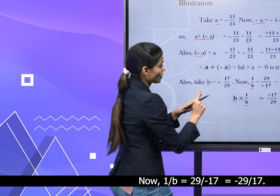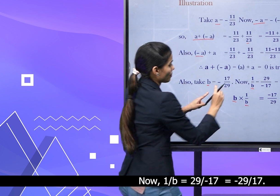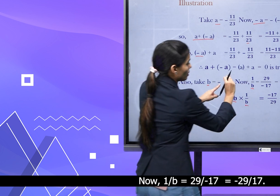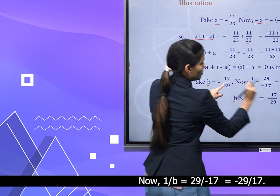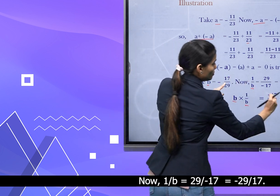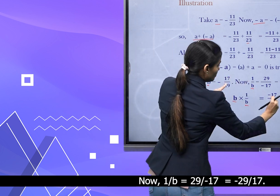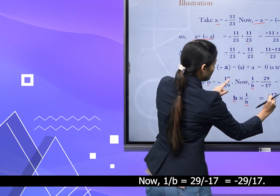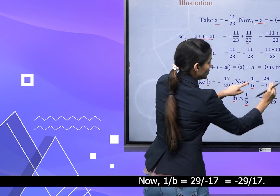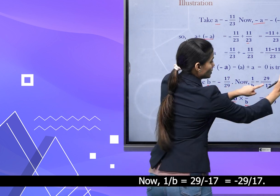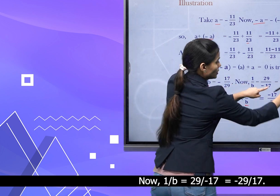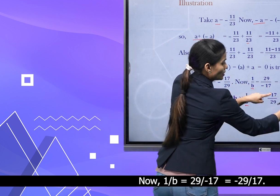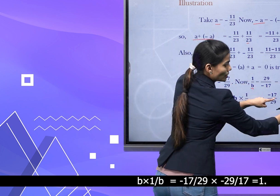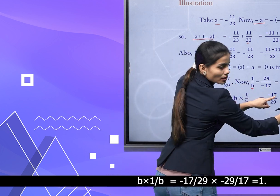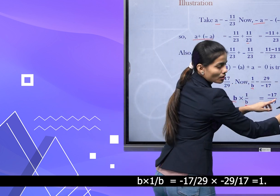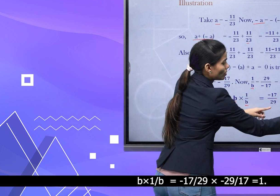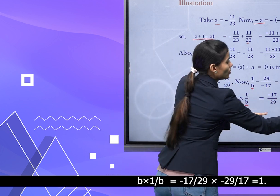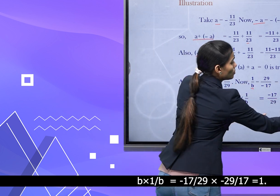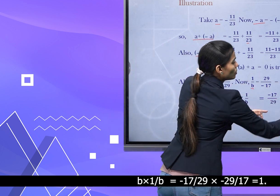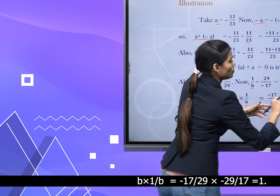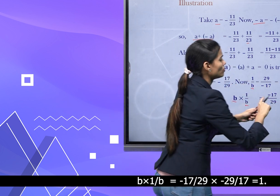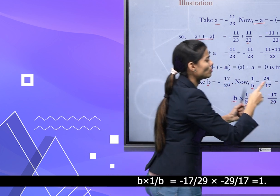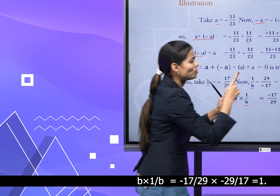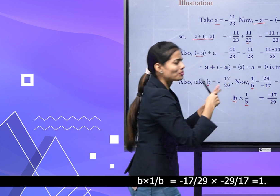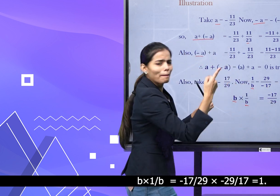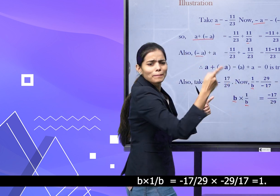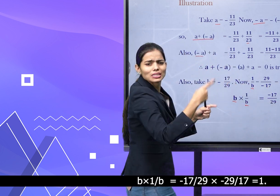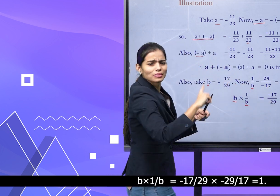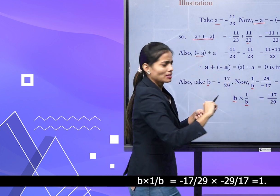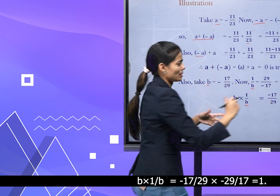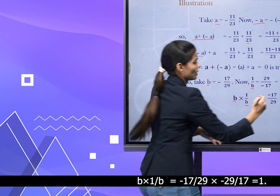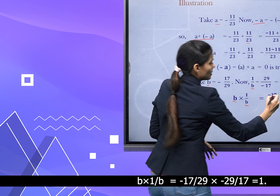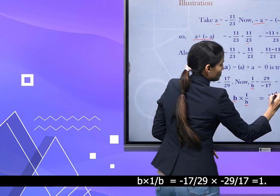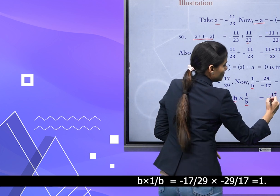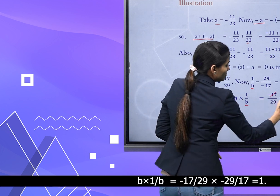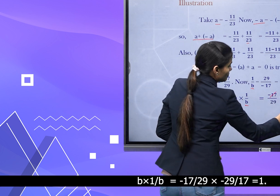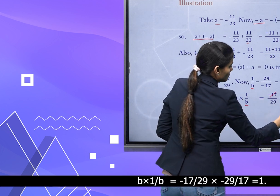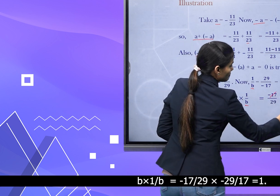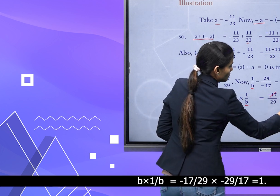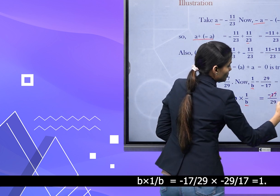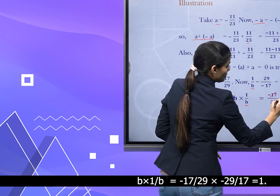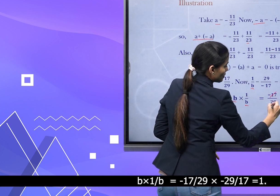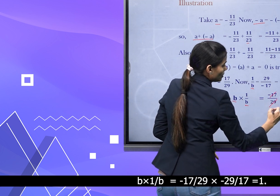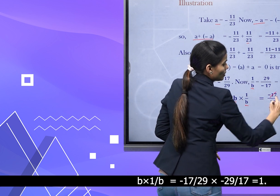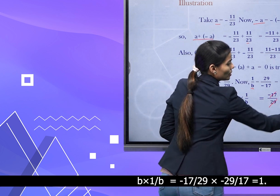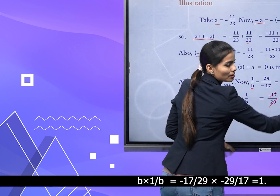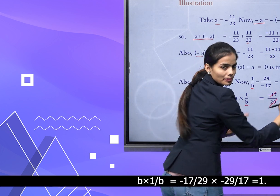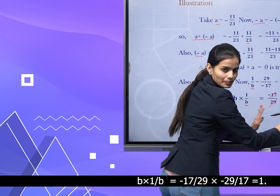17. b into 1 by b is equal to minus 17 by 29 into minus 29